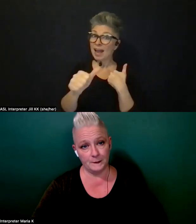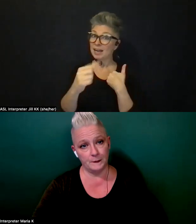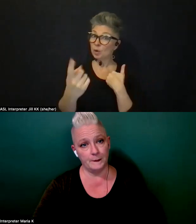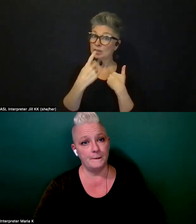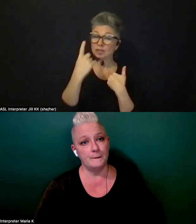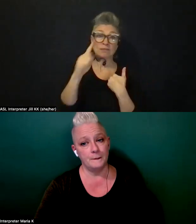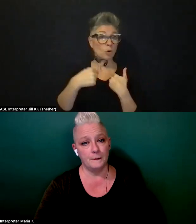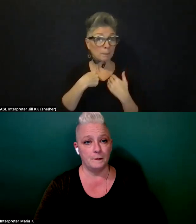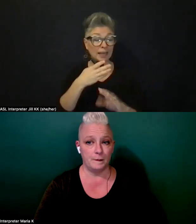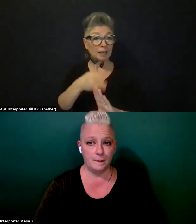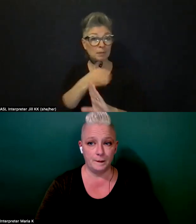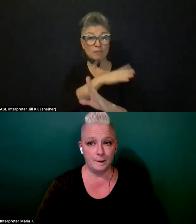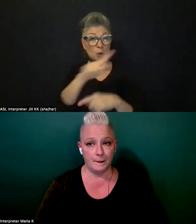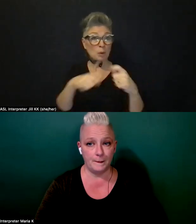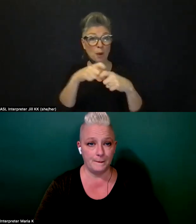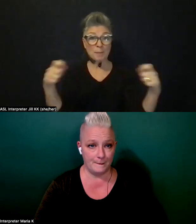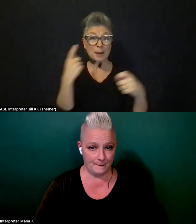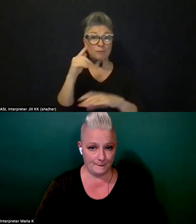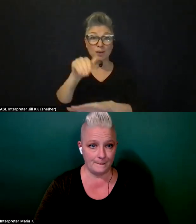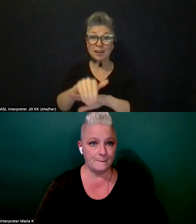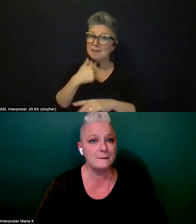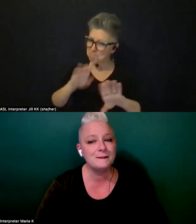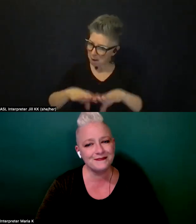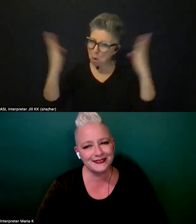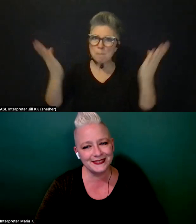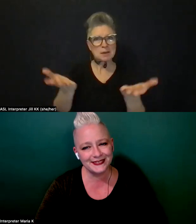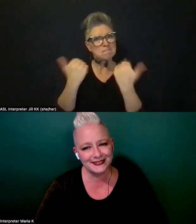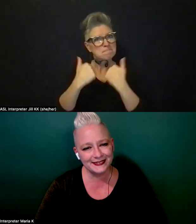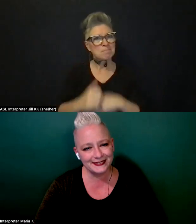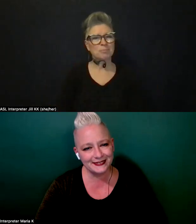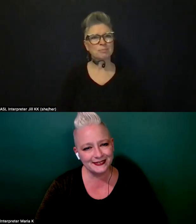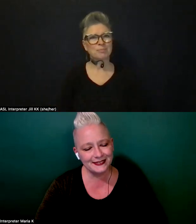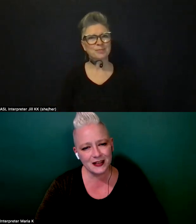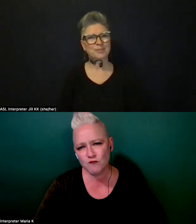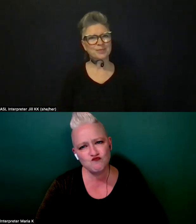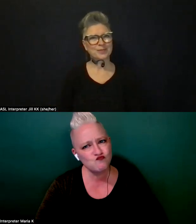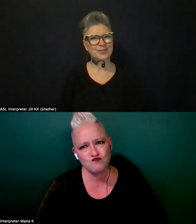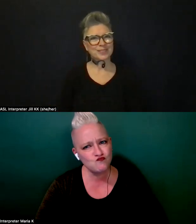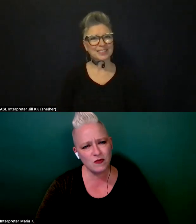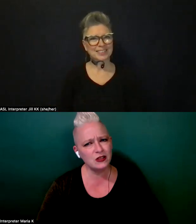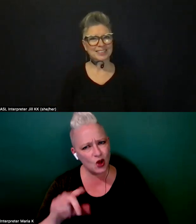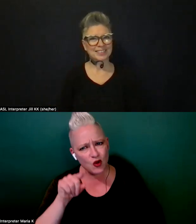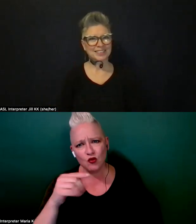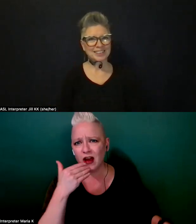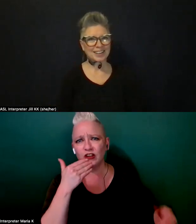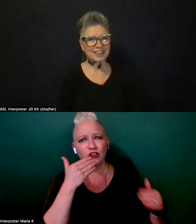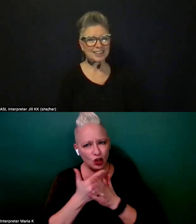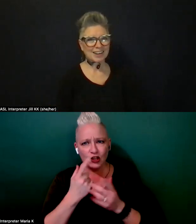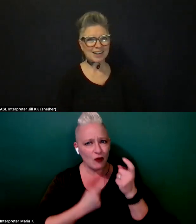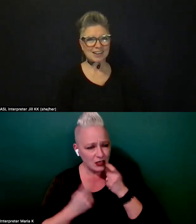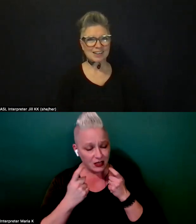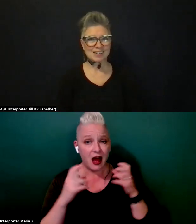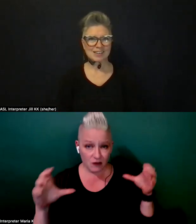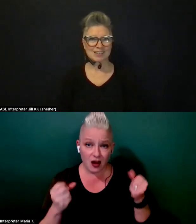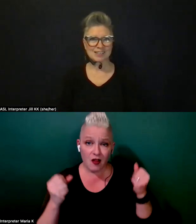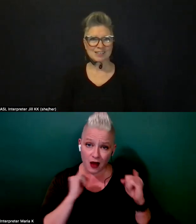before we wrap it up for the night, I'm open. I don't think so. You had some really great questions because I've done this a bunch this